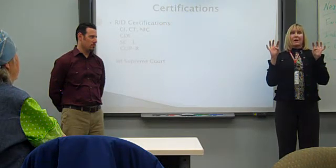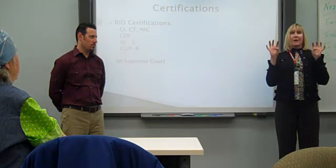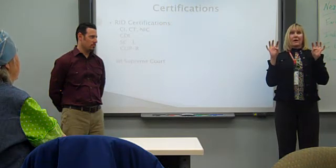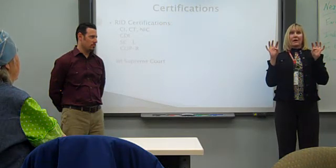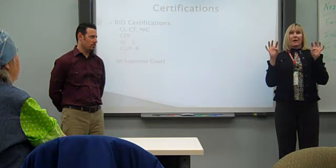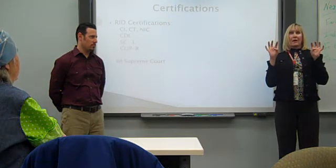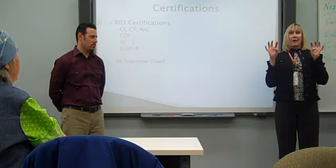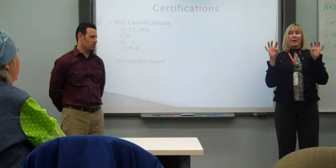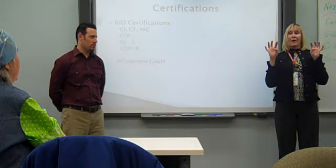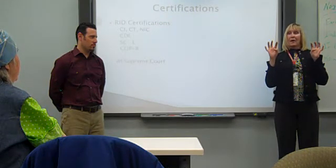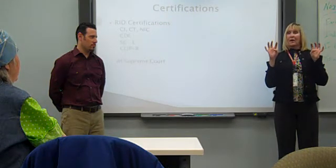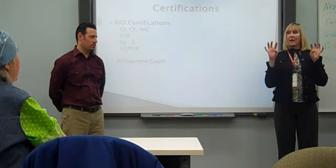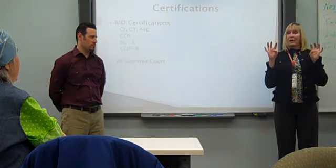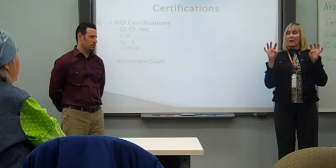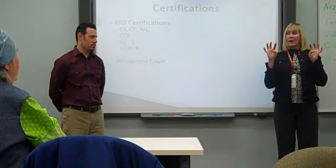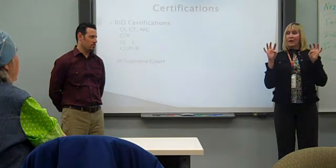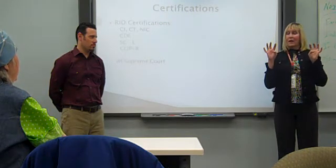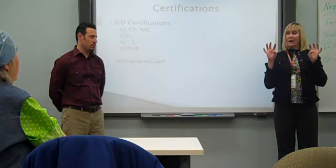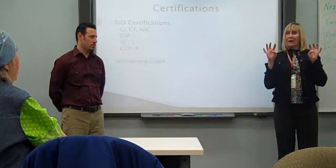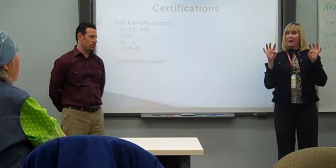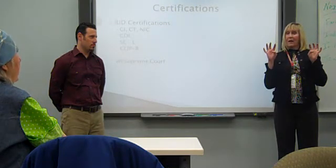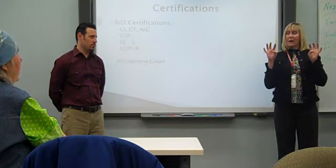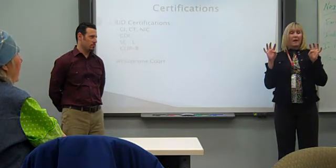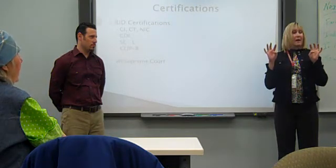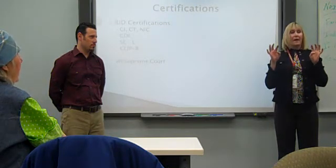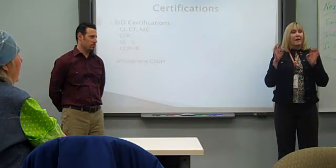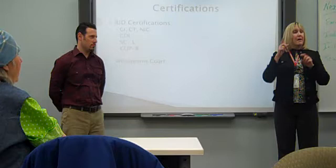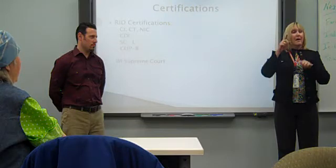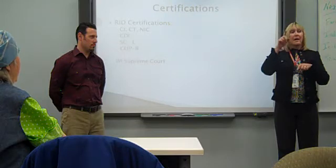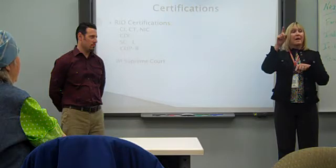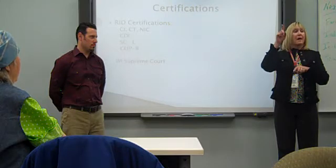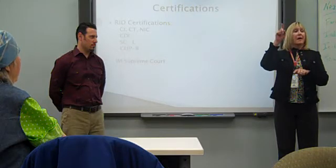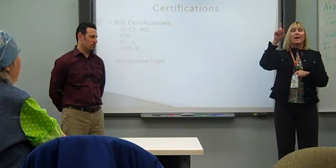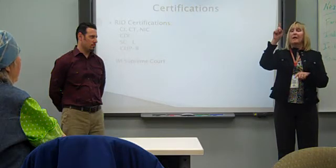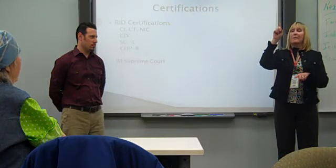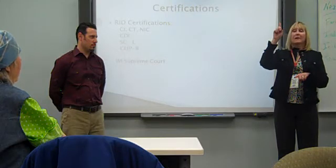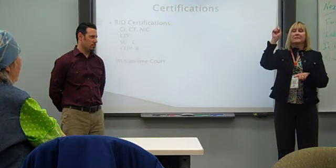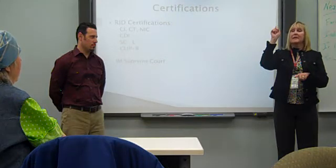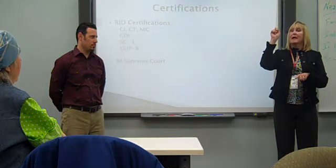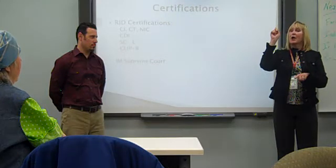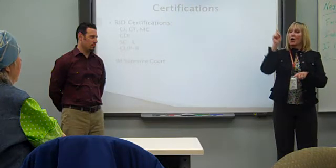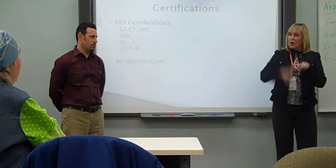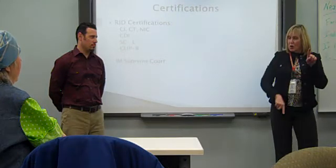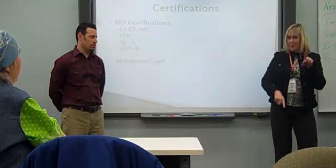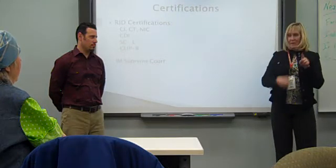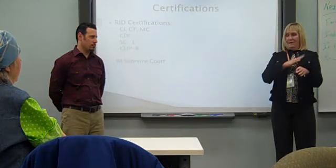I could just hear all the audience members like take a deep breath.